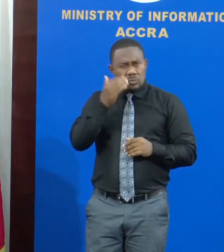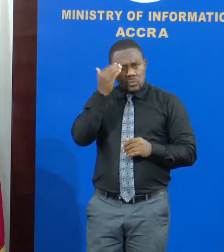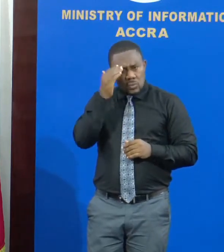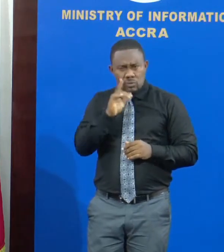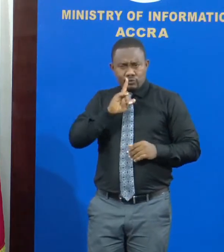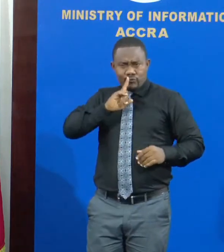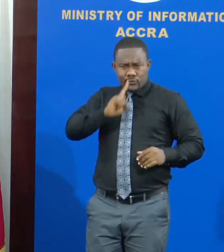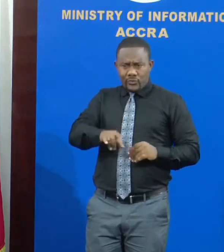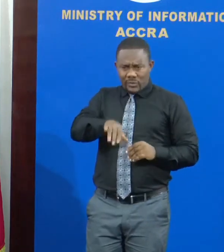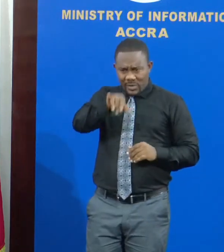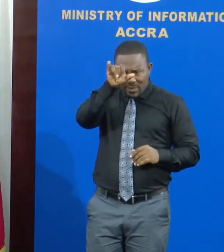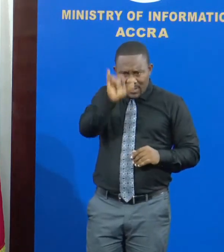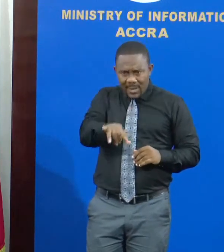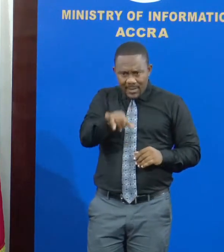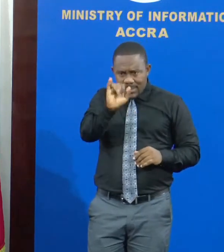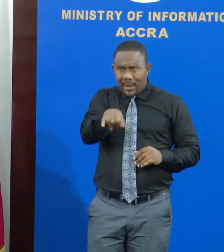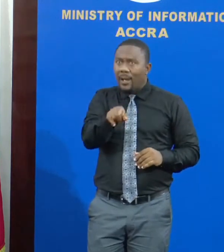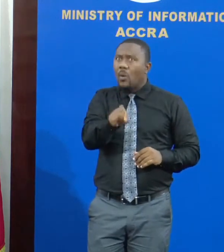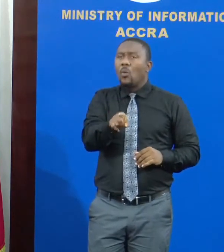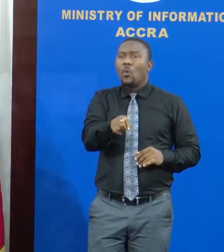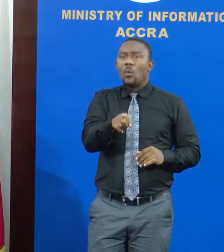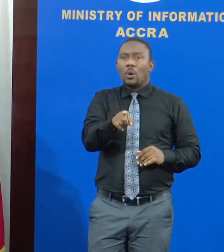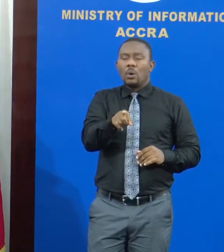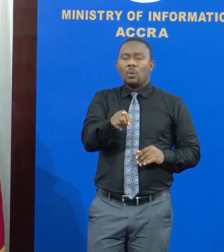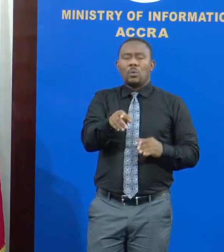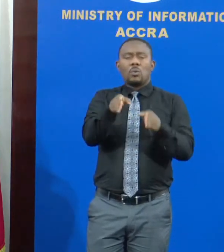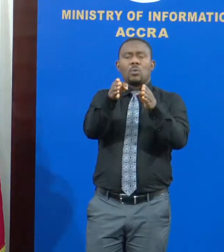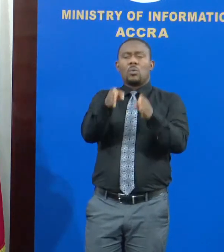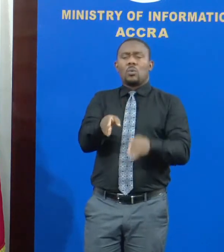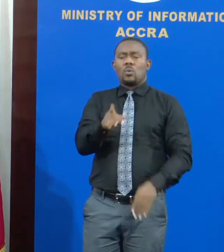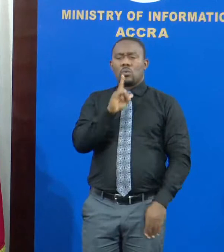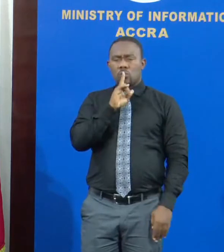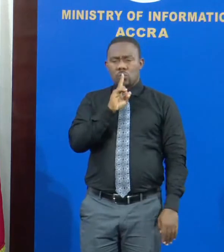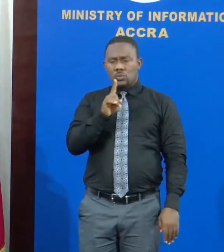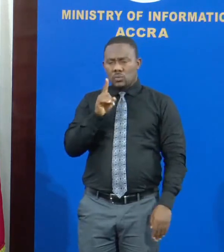make sure that the person who is in front of us,